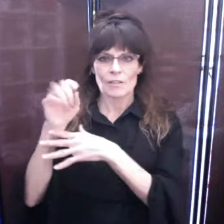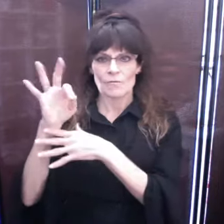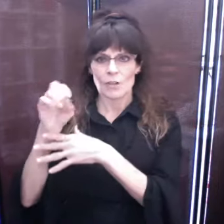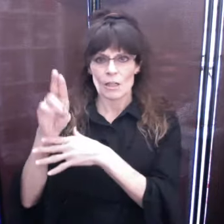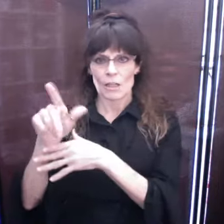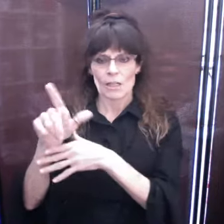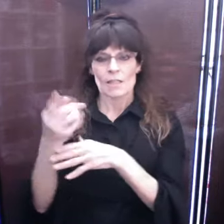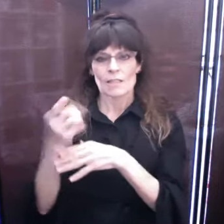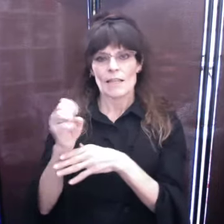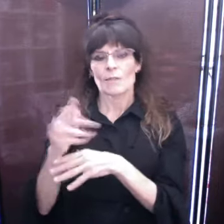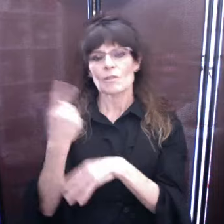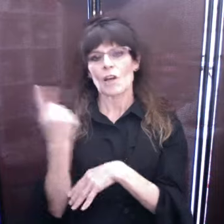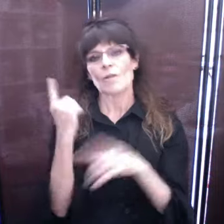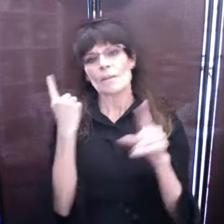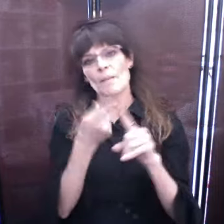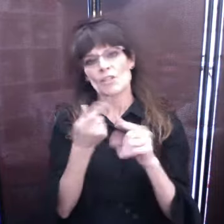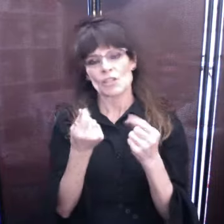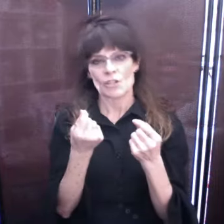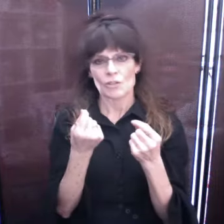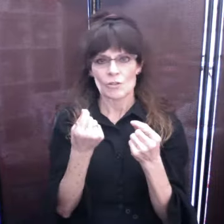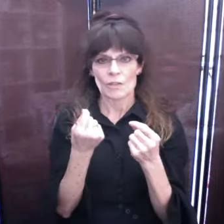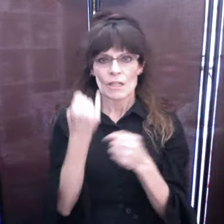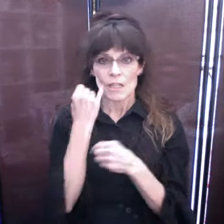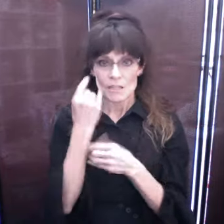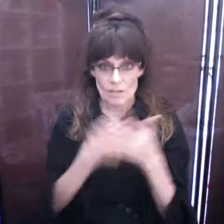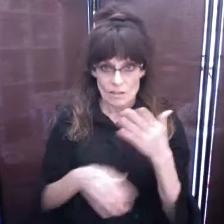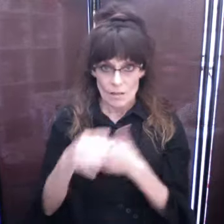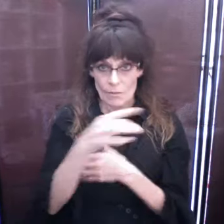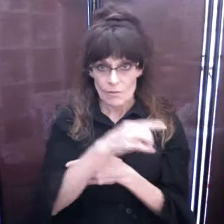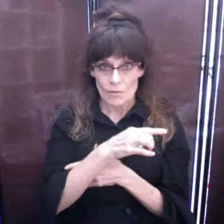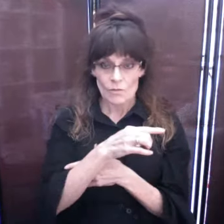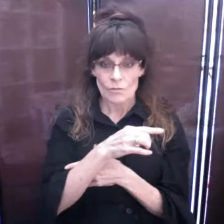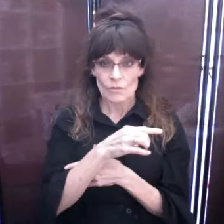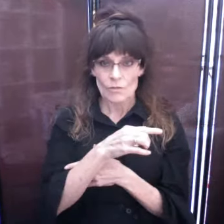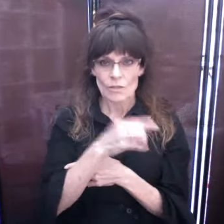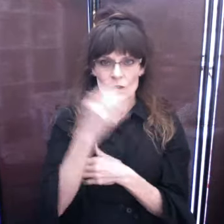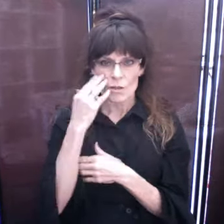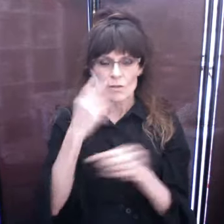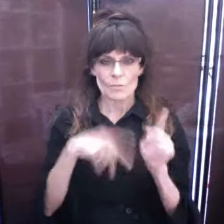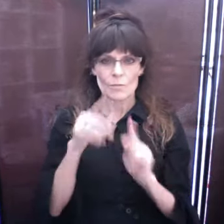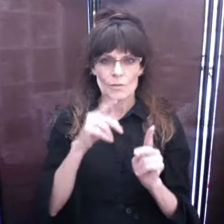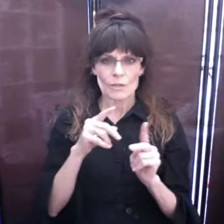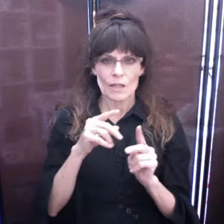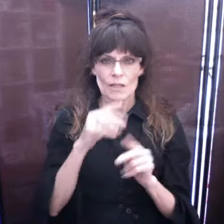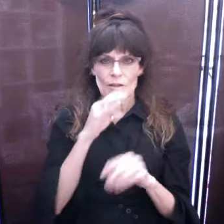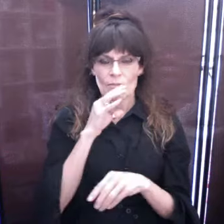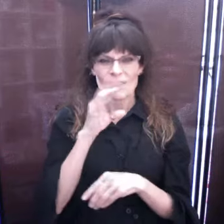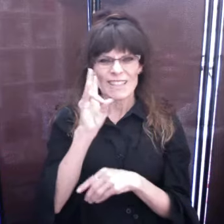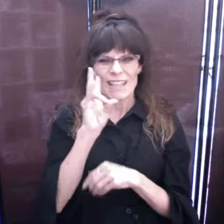on. There was always something to do. And you guys, if some of you guys are coming into like, those people that are 70 or sober that are just on fire, I